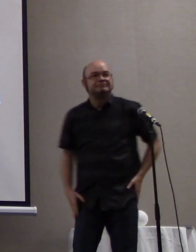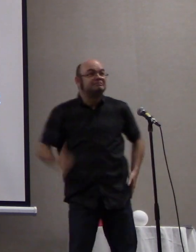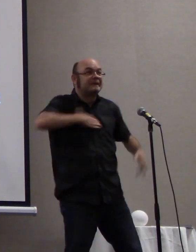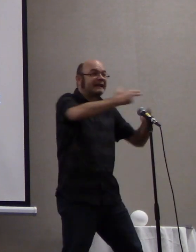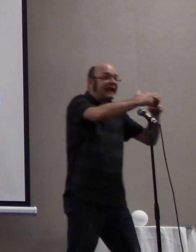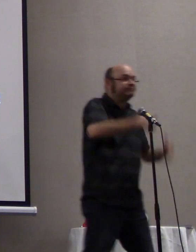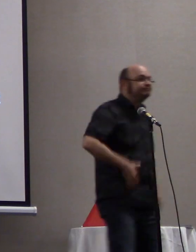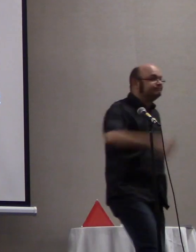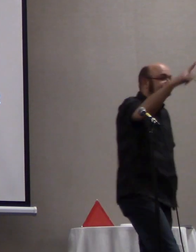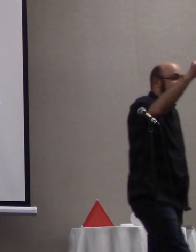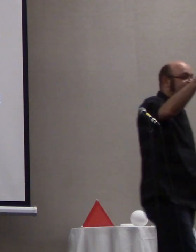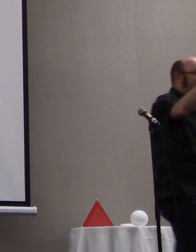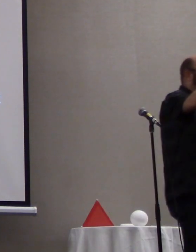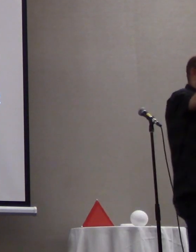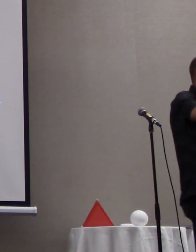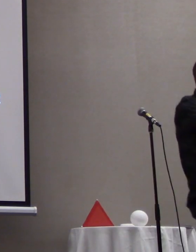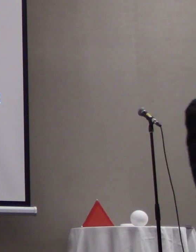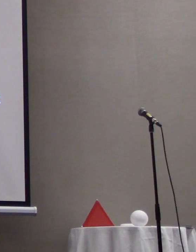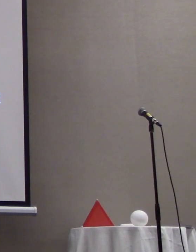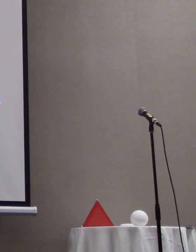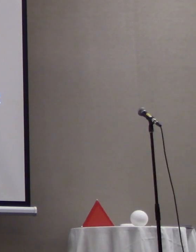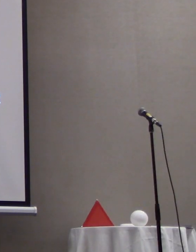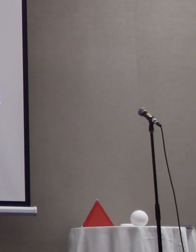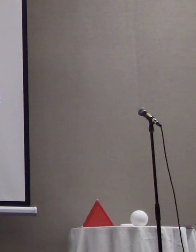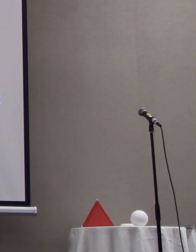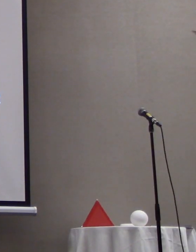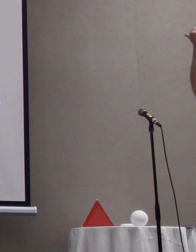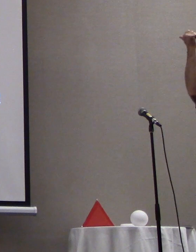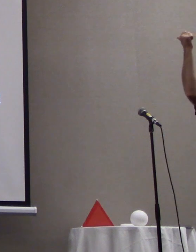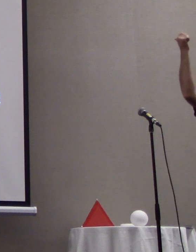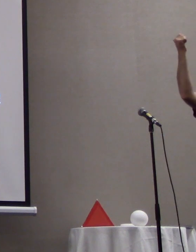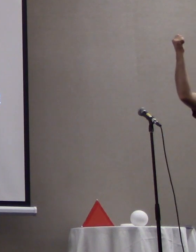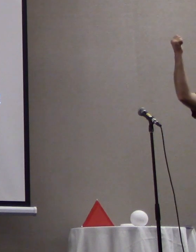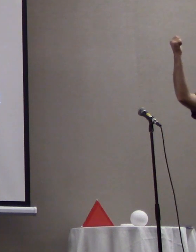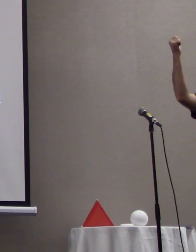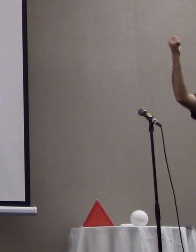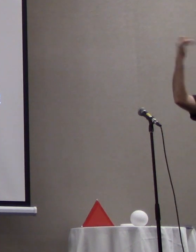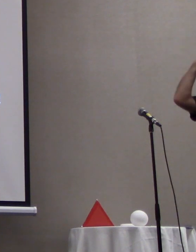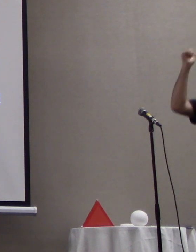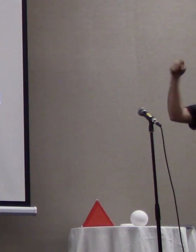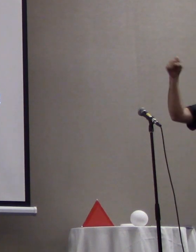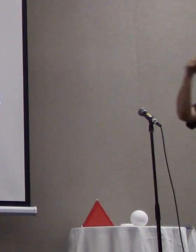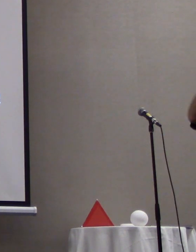Hello. My name? Patrick. My sign name is what?